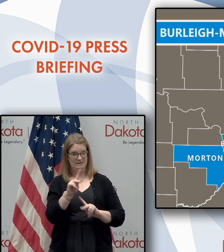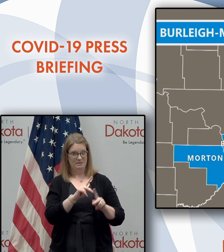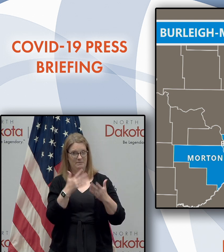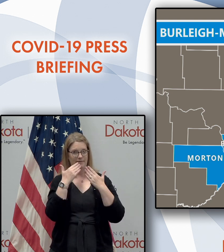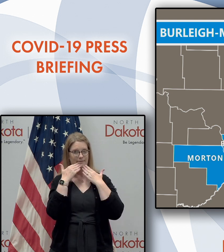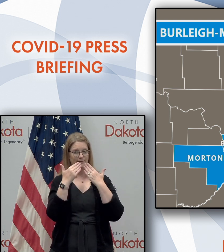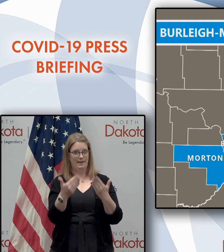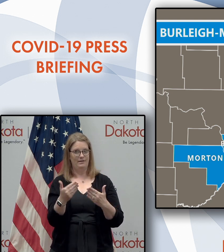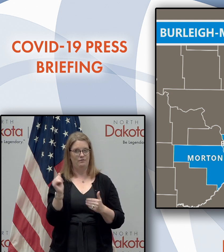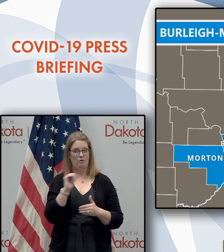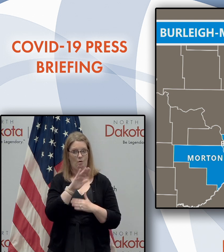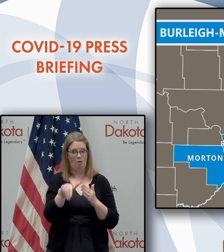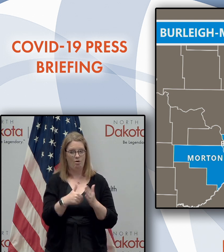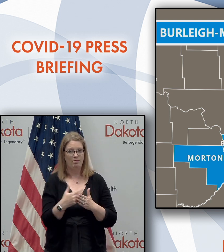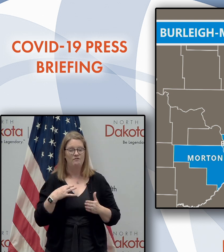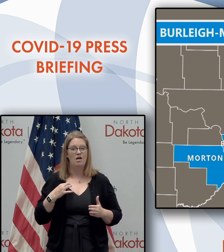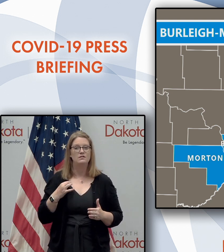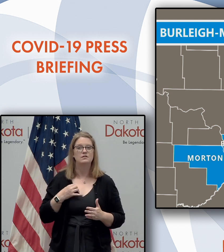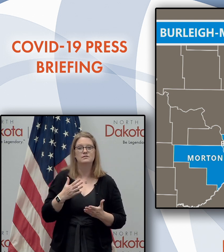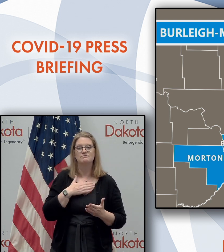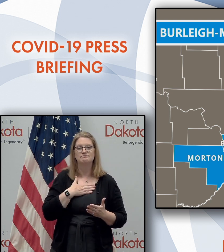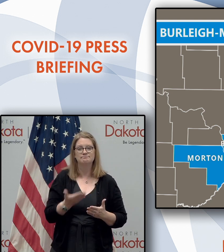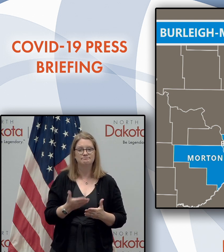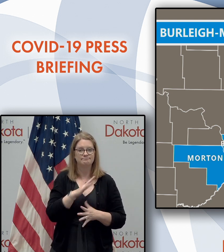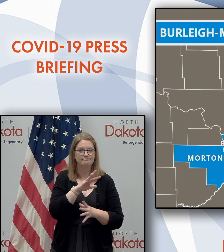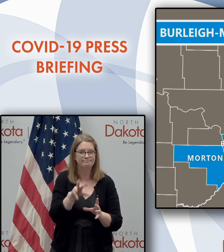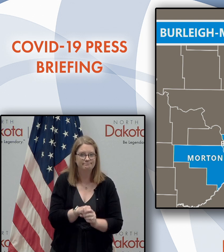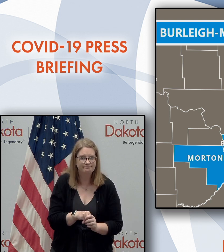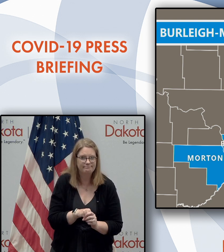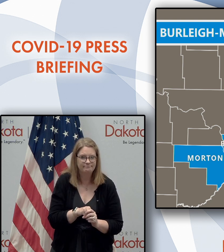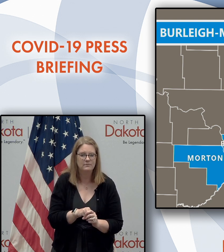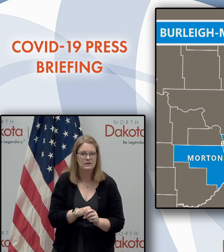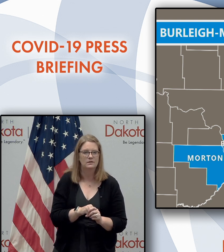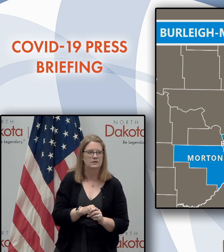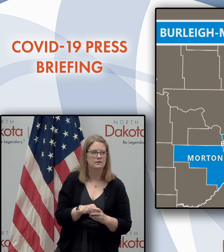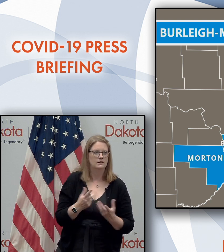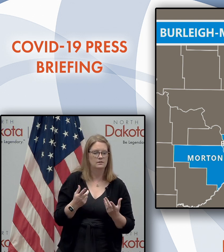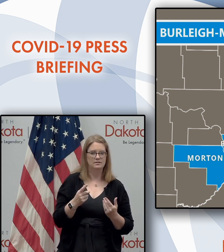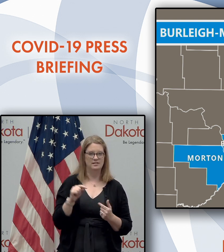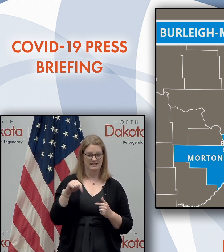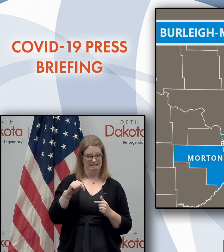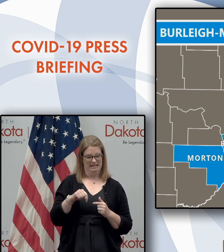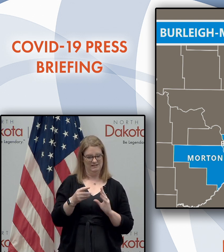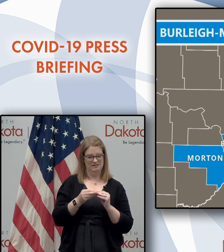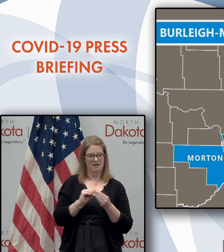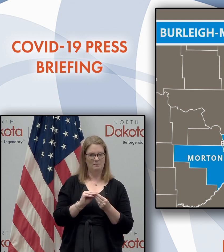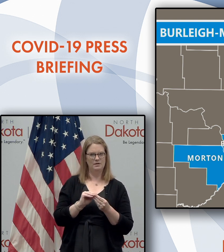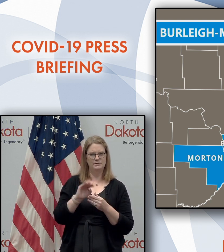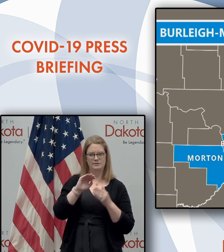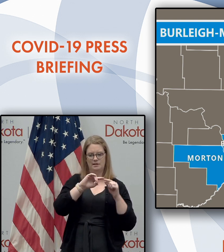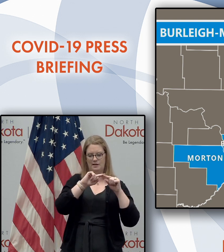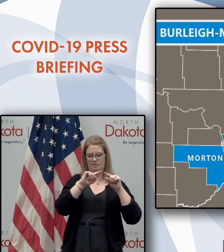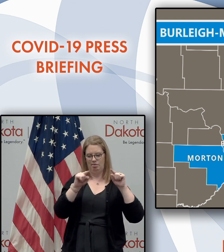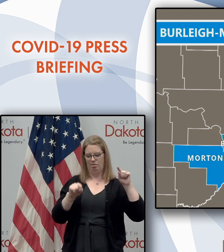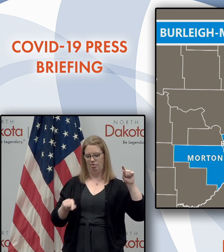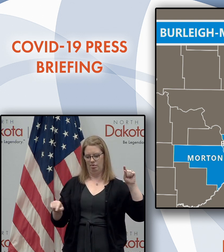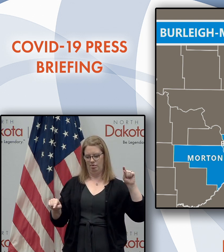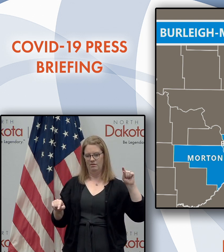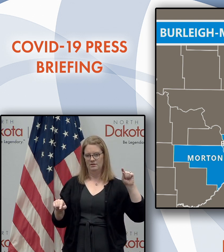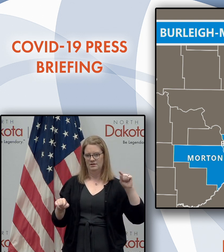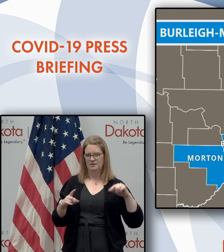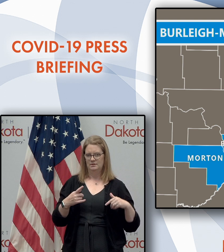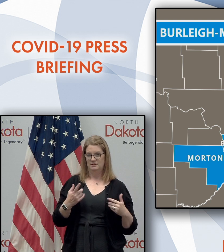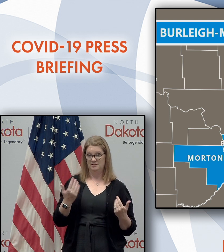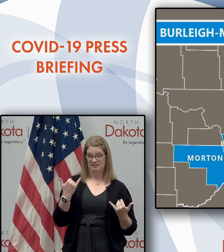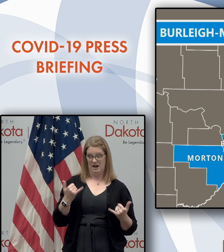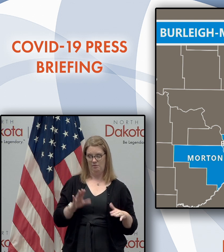all the volunteers that are jumping in to help us to bring the Burley-Morton numbers down to at or below the